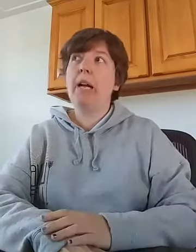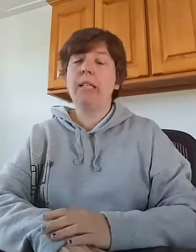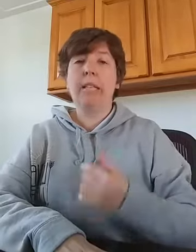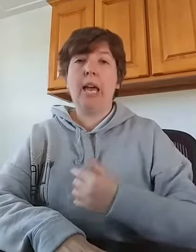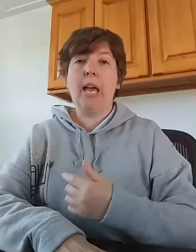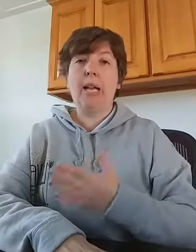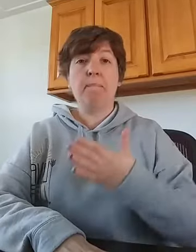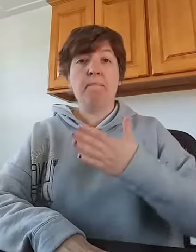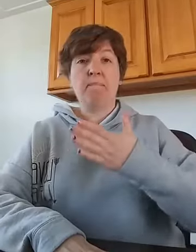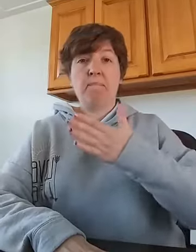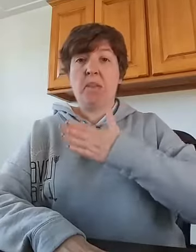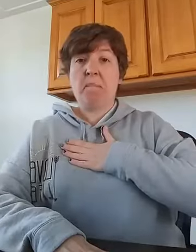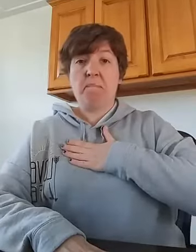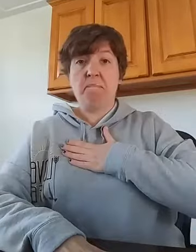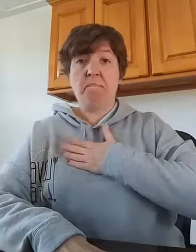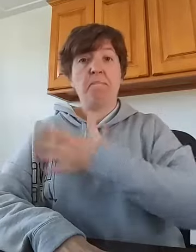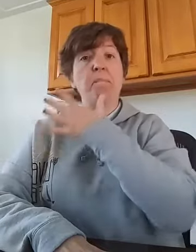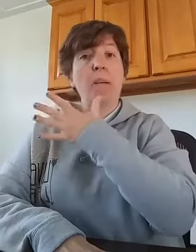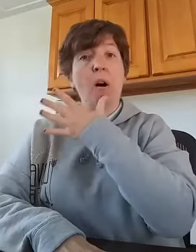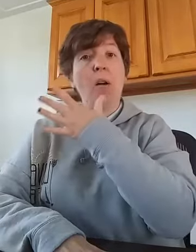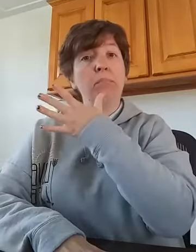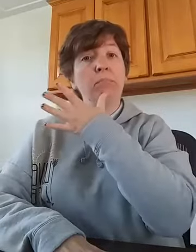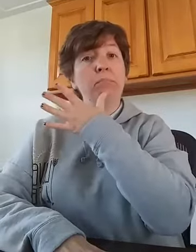could say, my mom